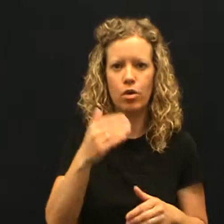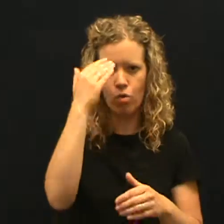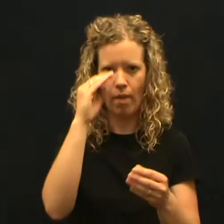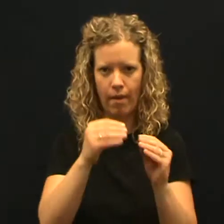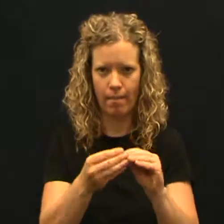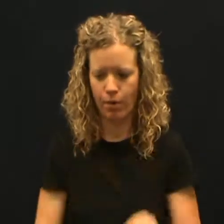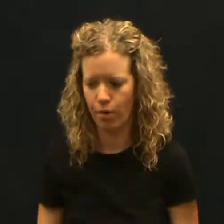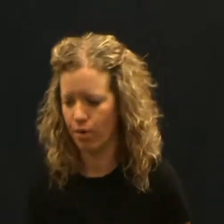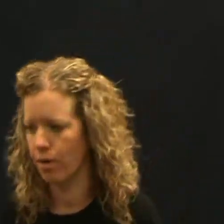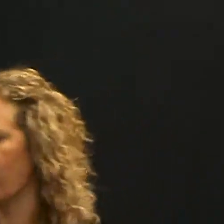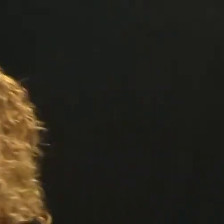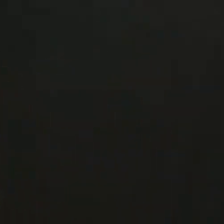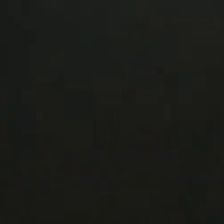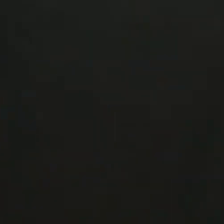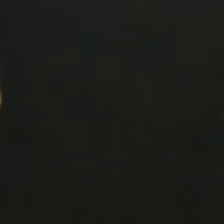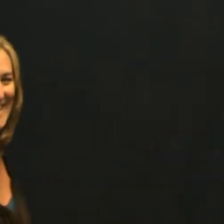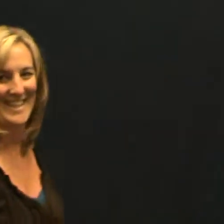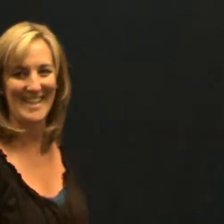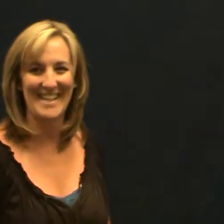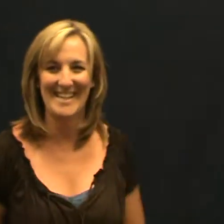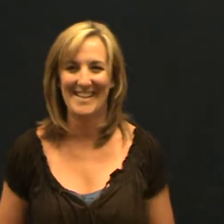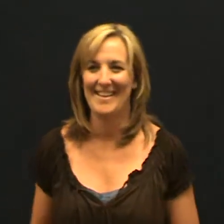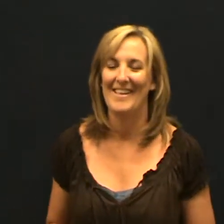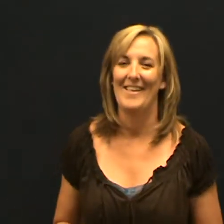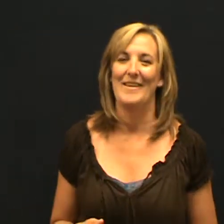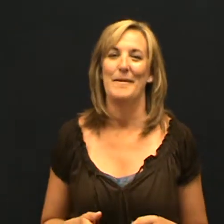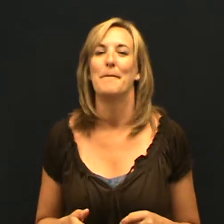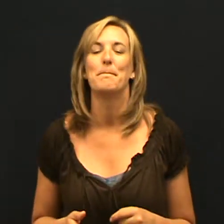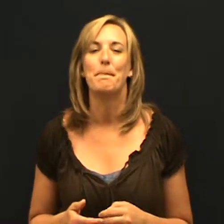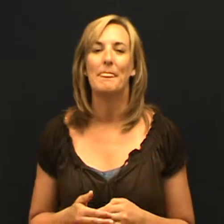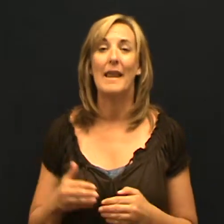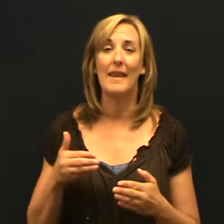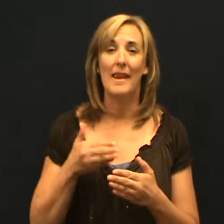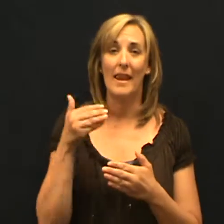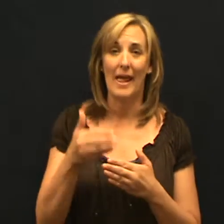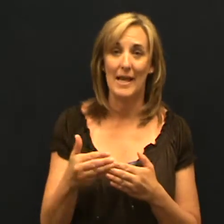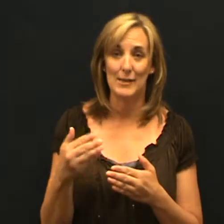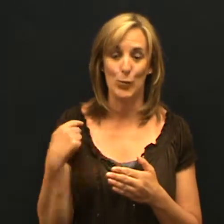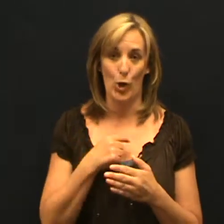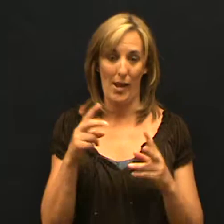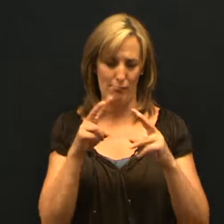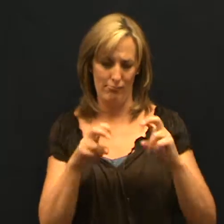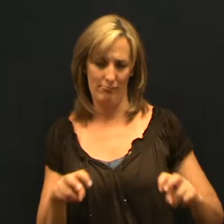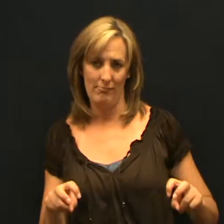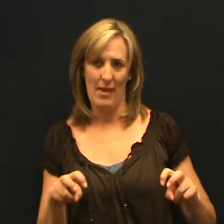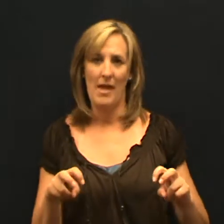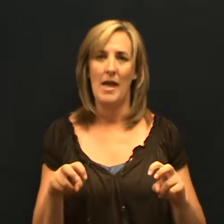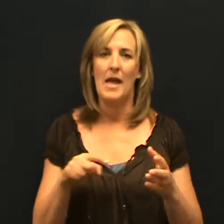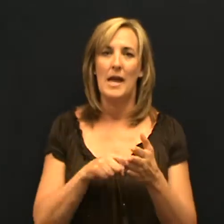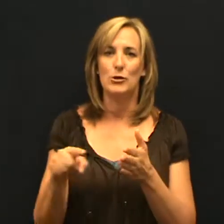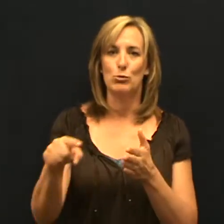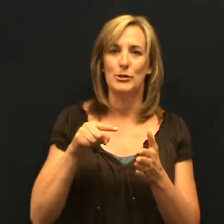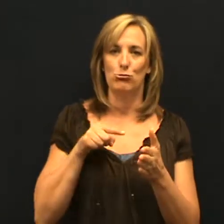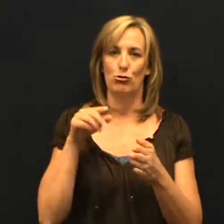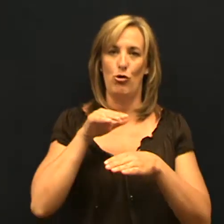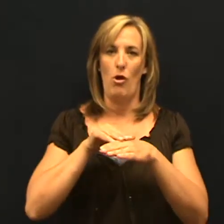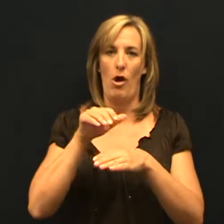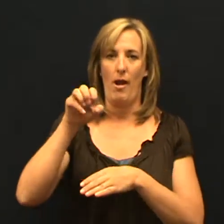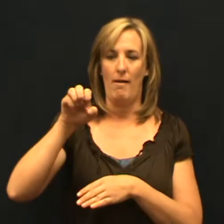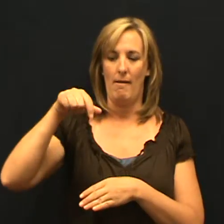The next measure we're going to look at is return on equity. Remember, equity is what owners put into the